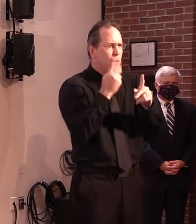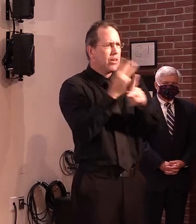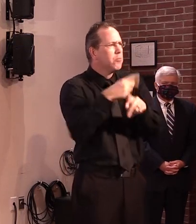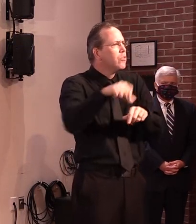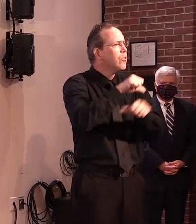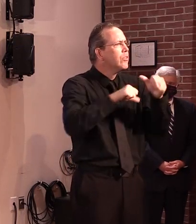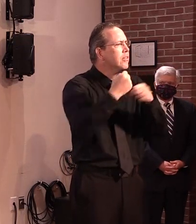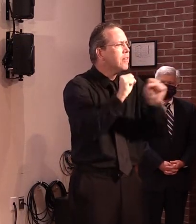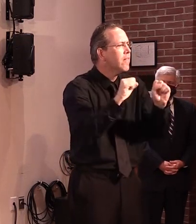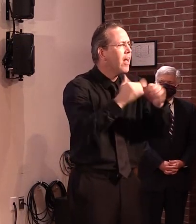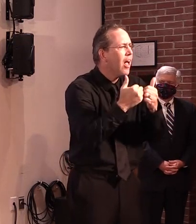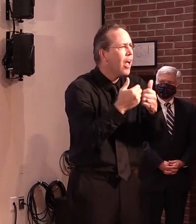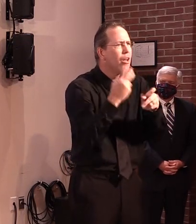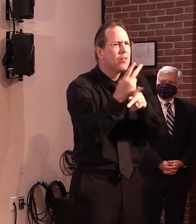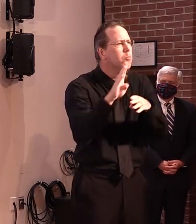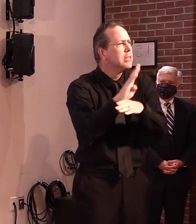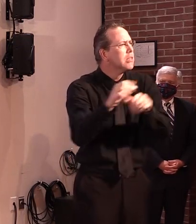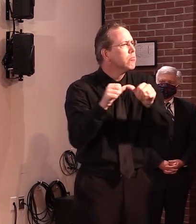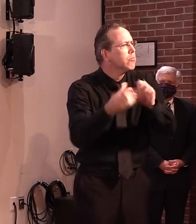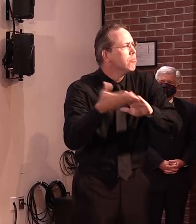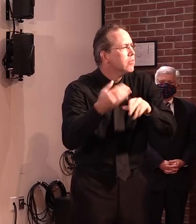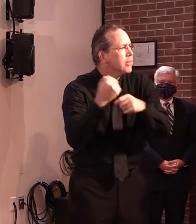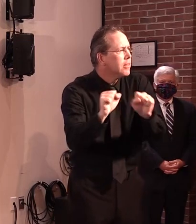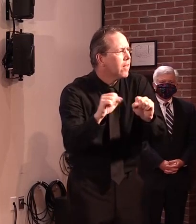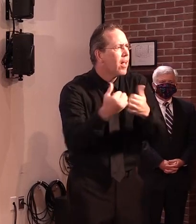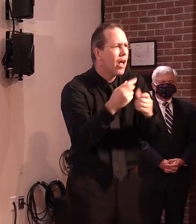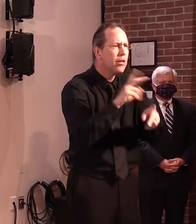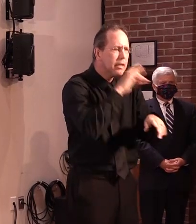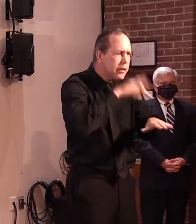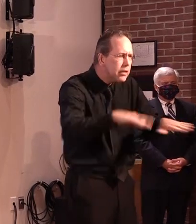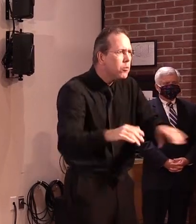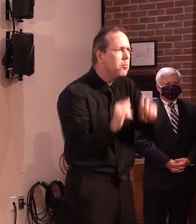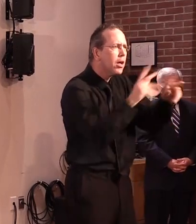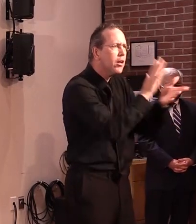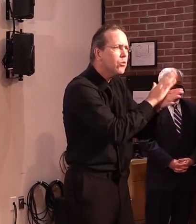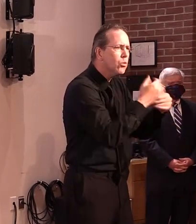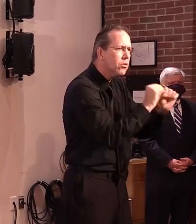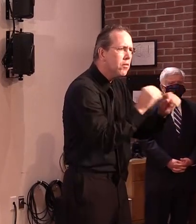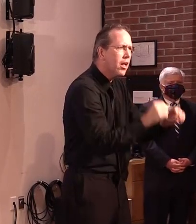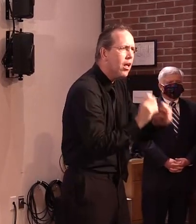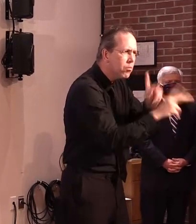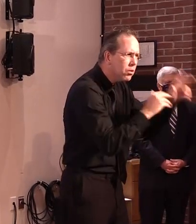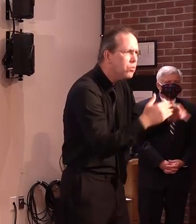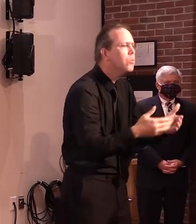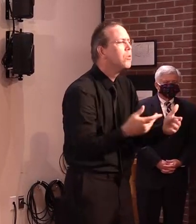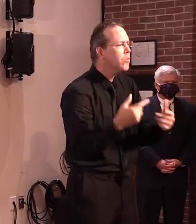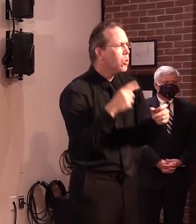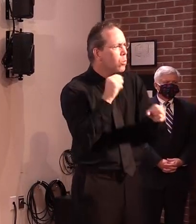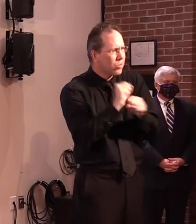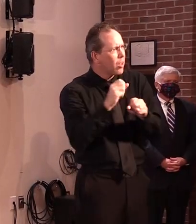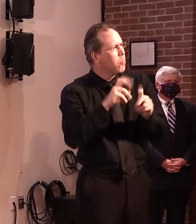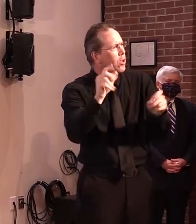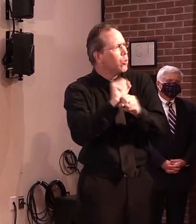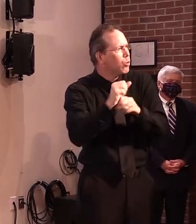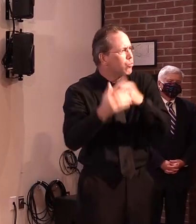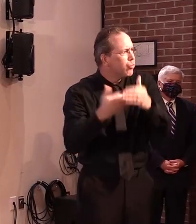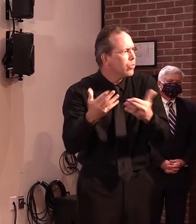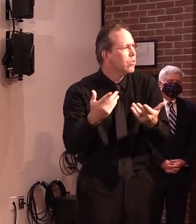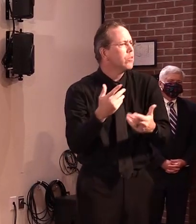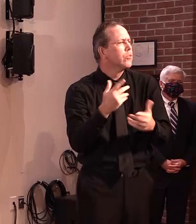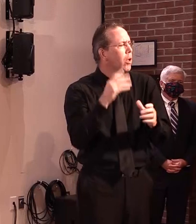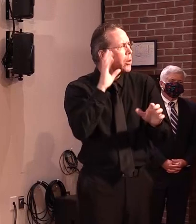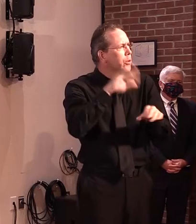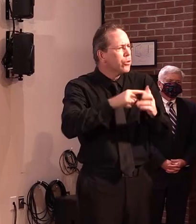our children back to school, get people back to work in a safe, measured, prudent way. And there were